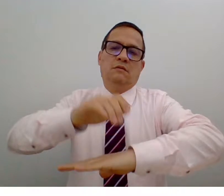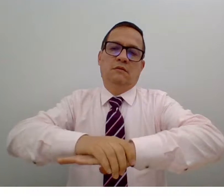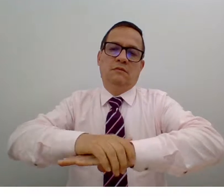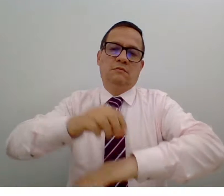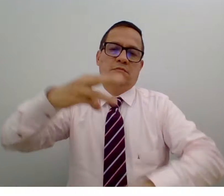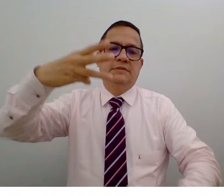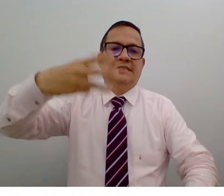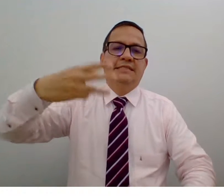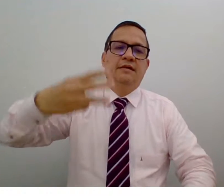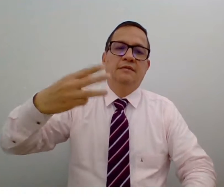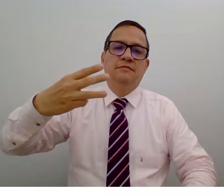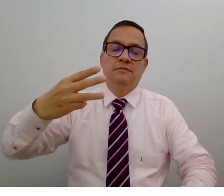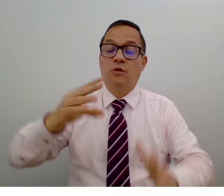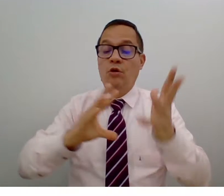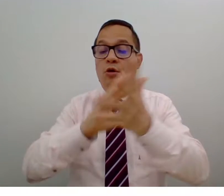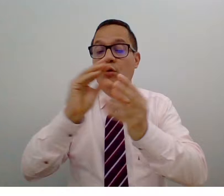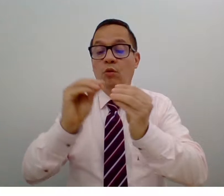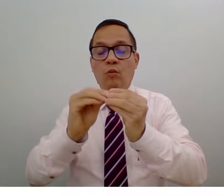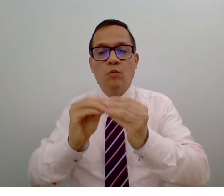Course, English 3.